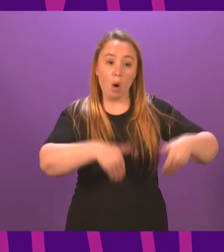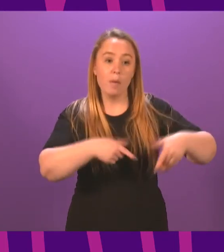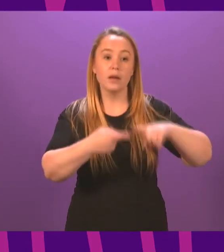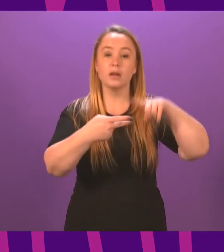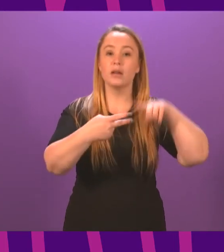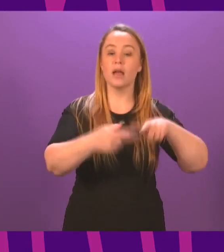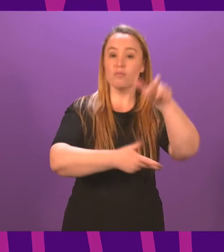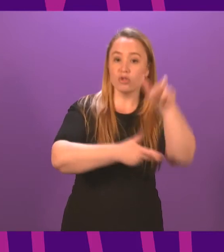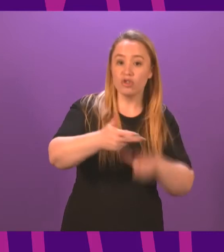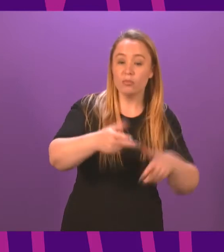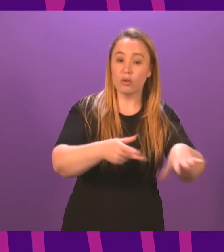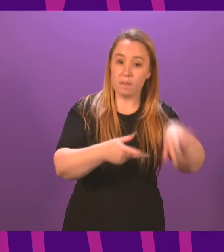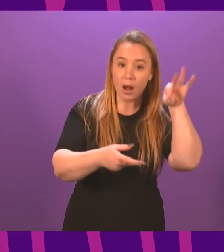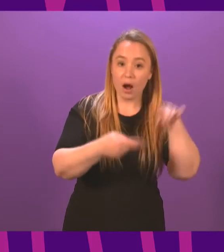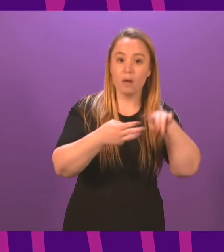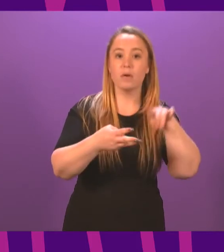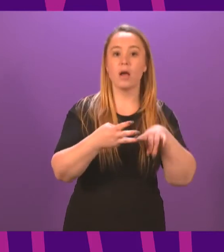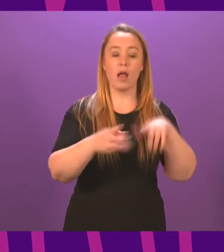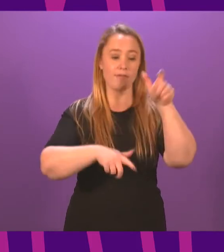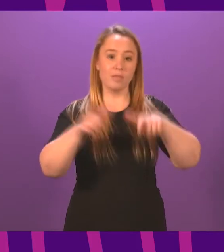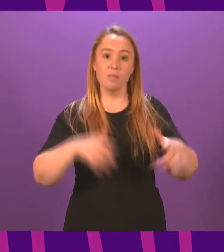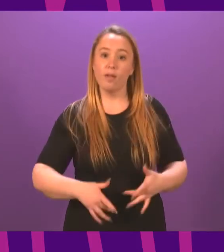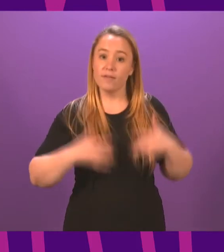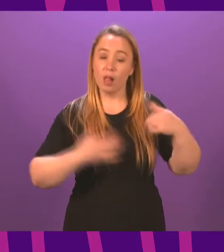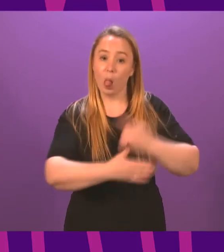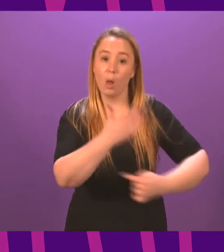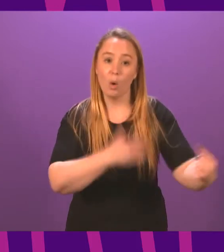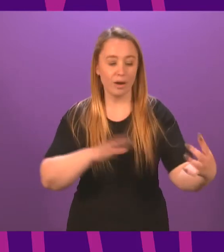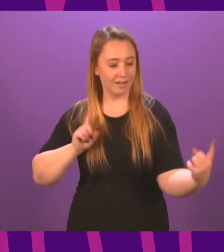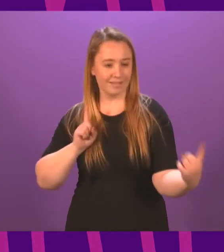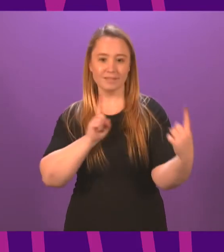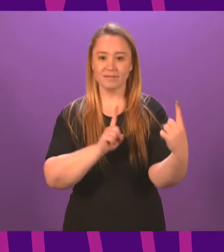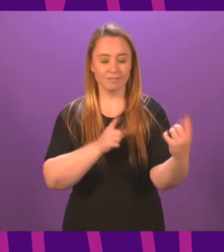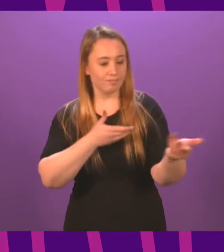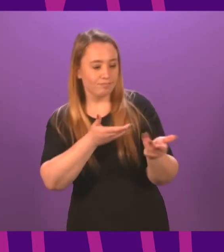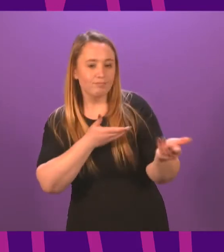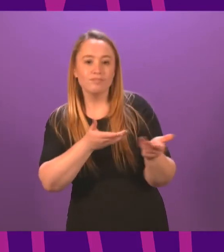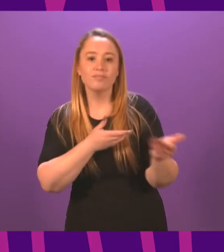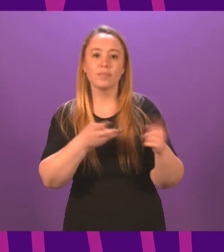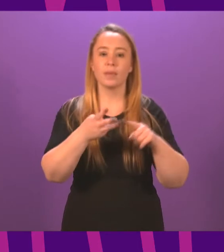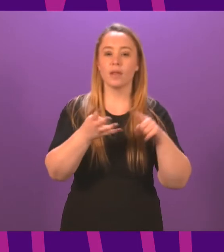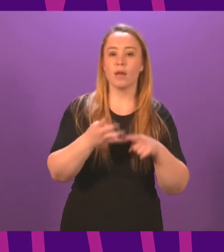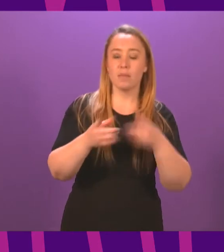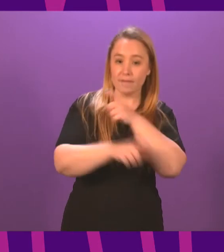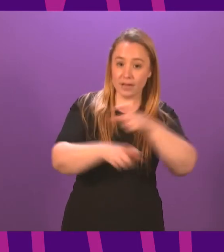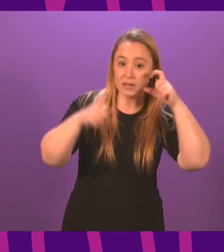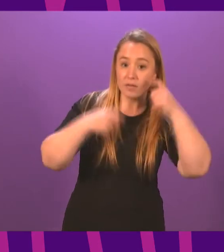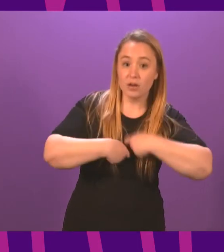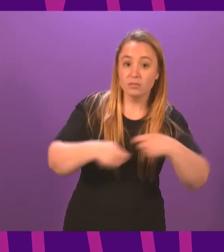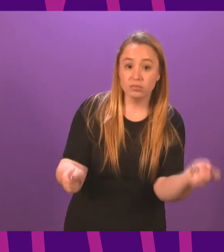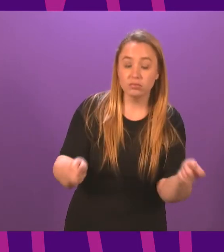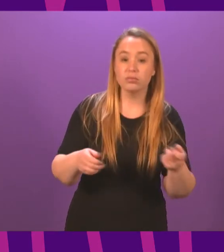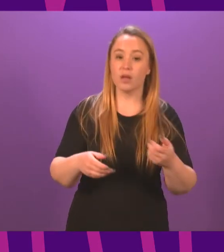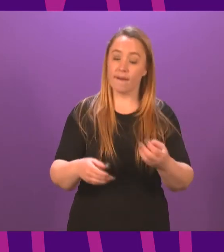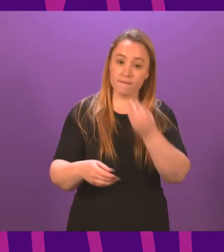and contact with those feeling alone and isolated. They've helped make and distribute face coverings, grown food and repaired